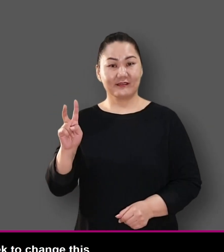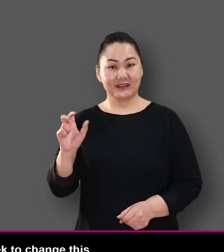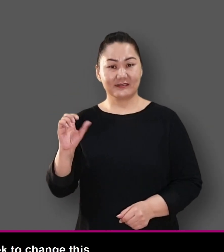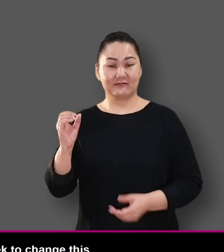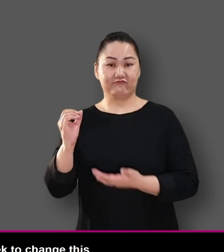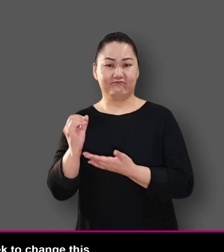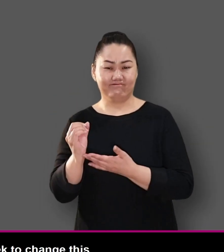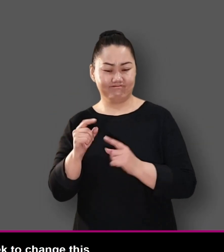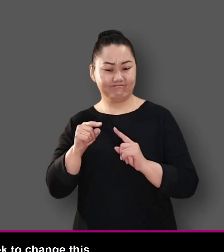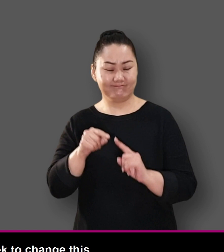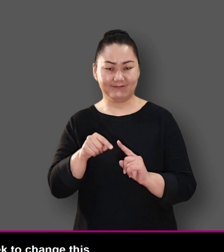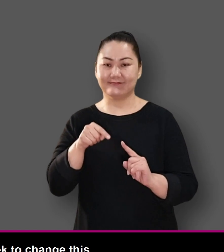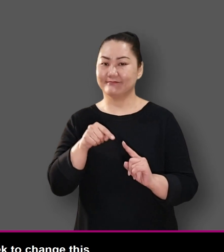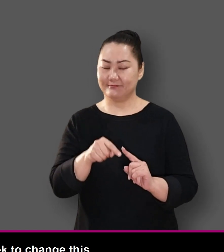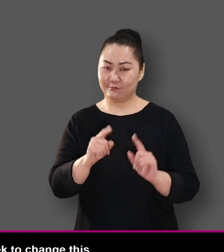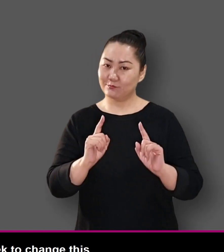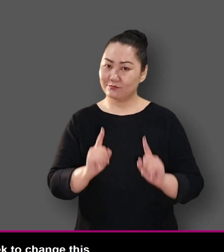We will seek to change this,